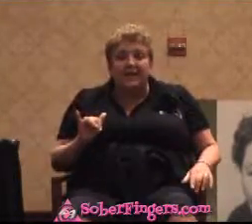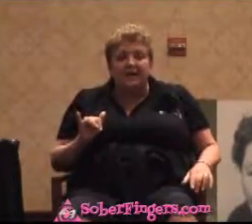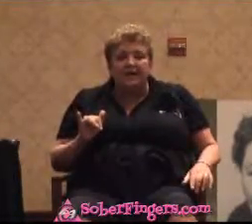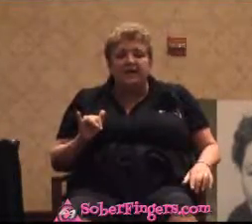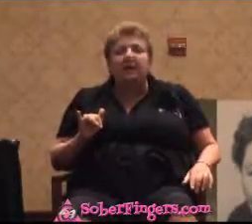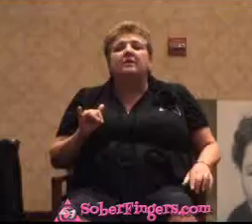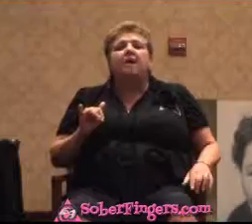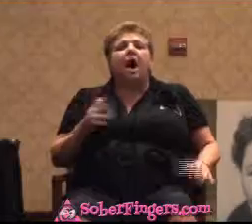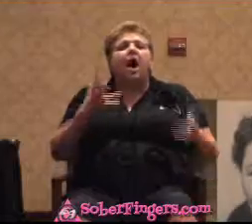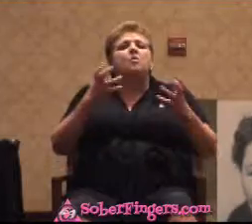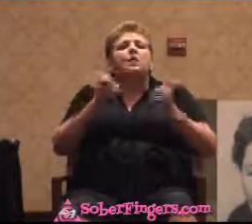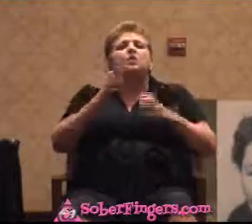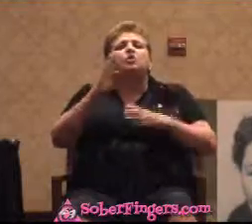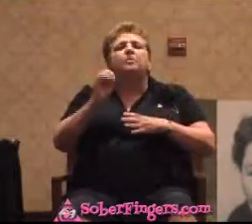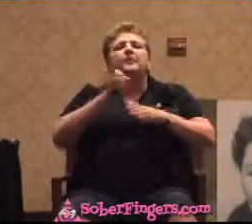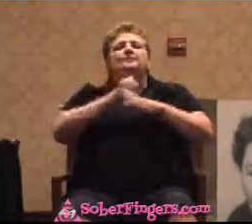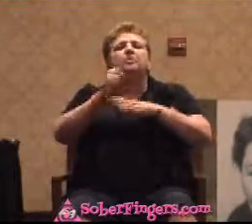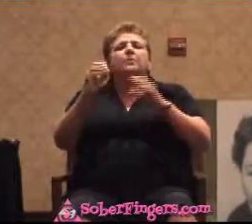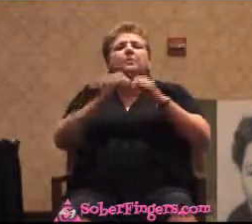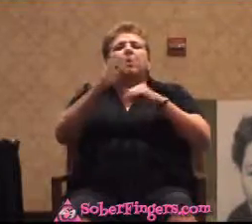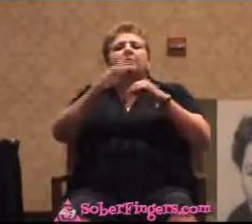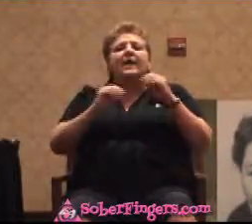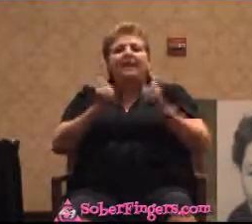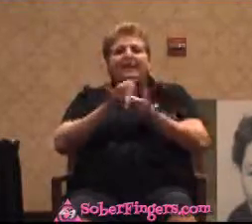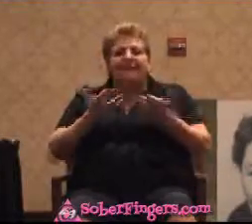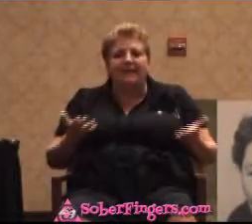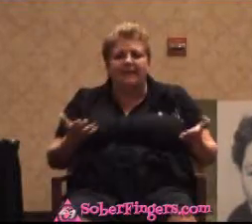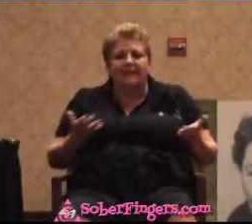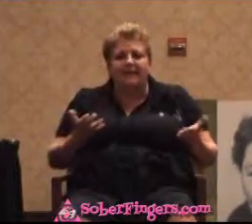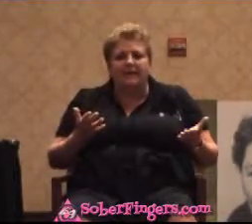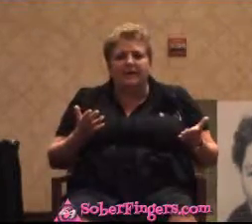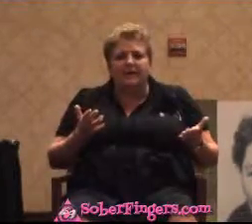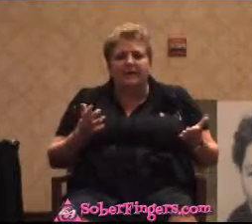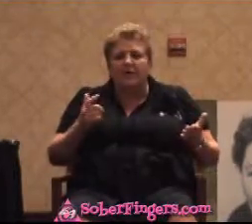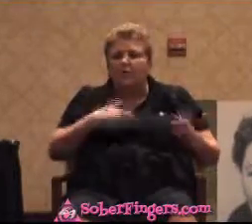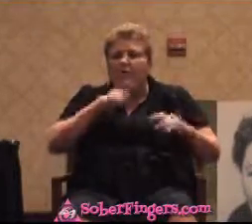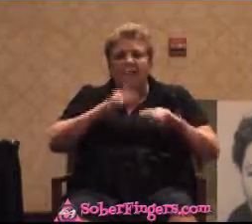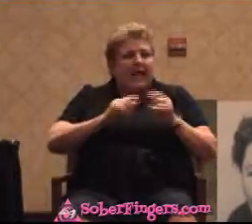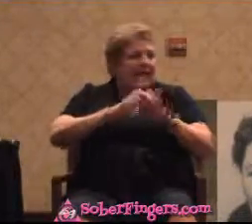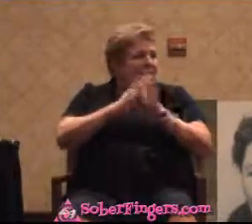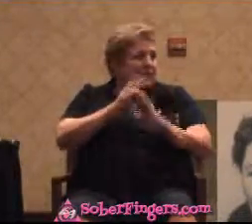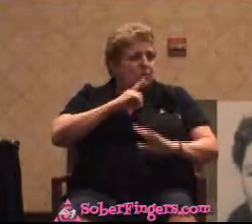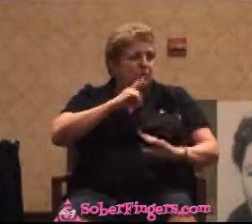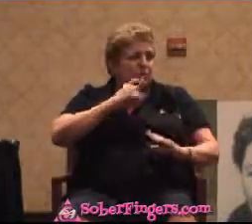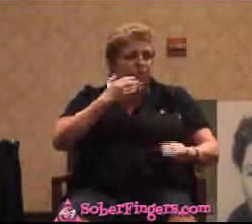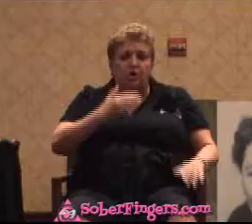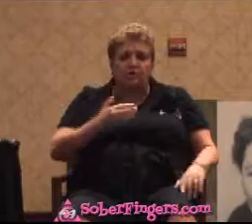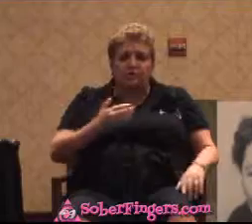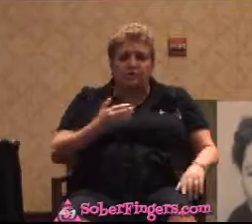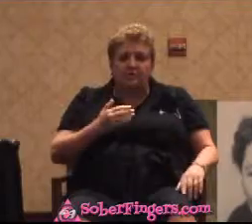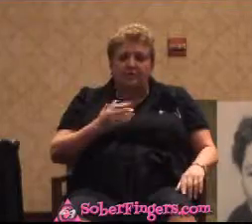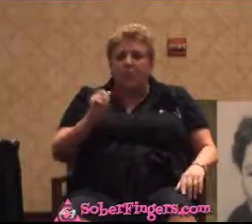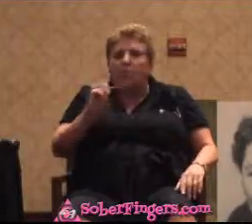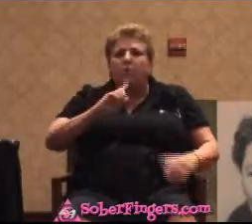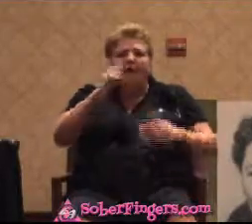than anything. We can't get too good in here where we start judging people based on the way that they